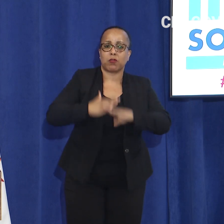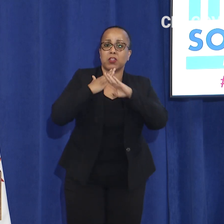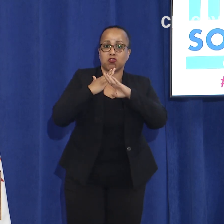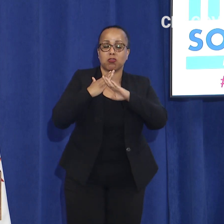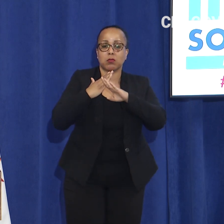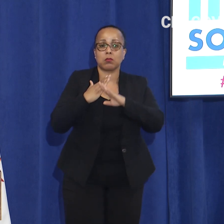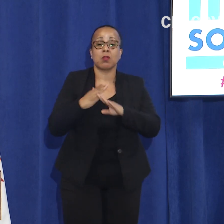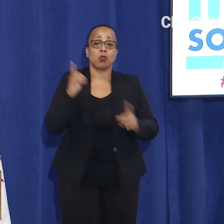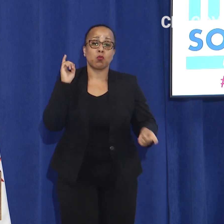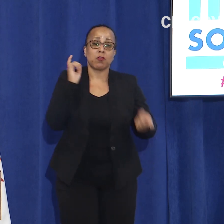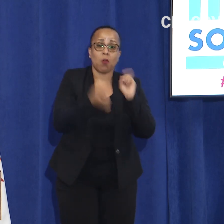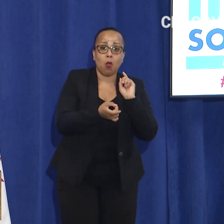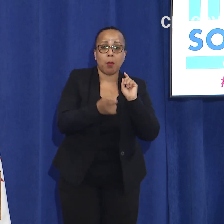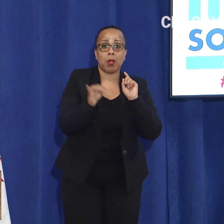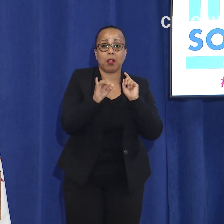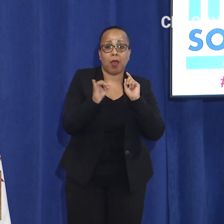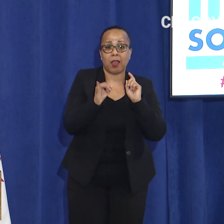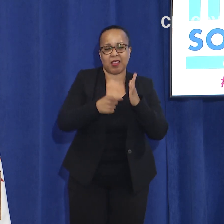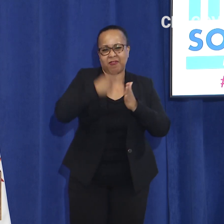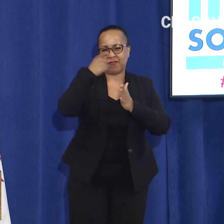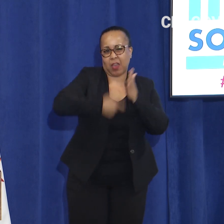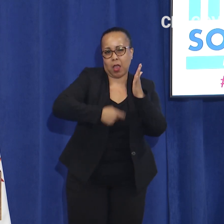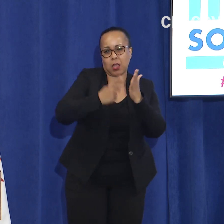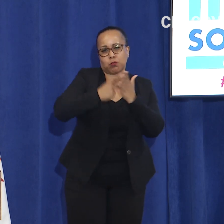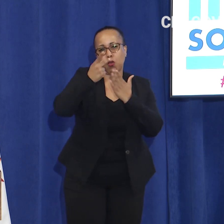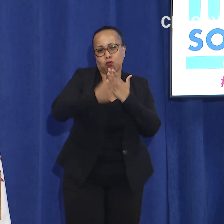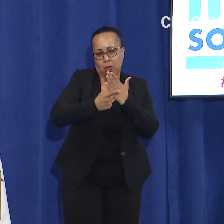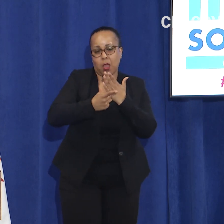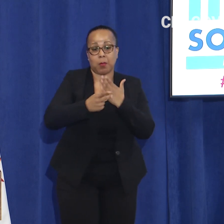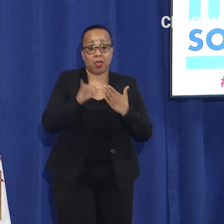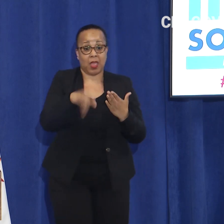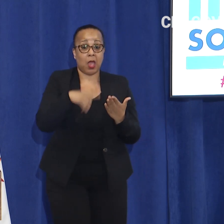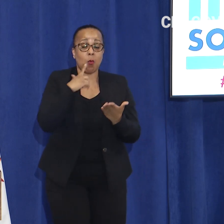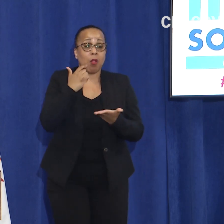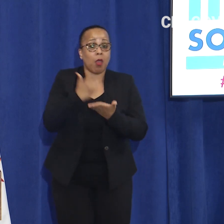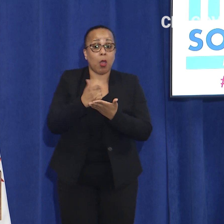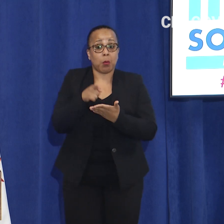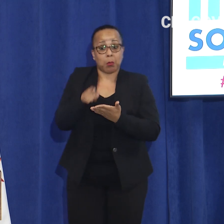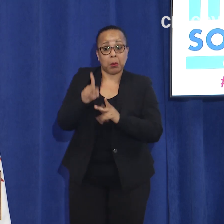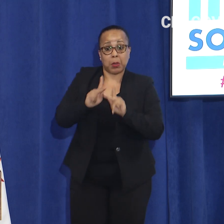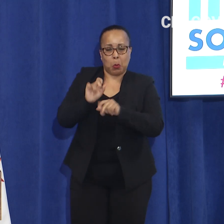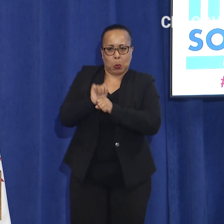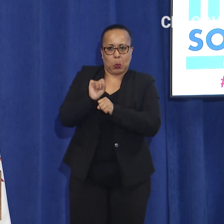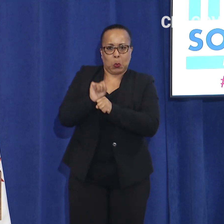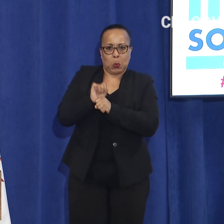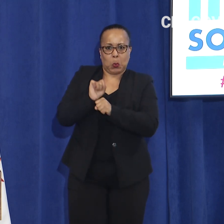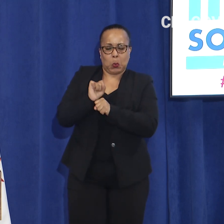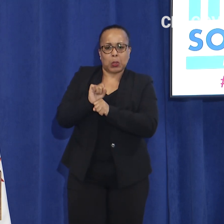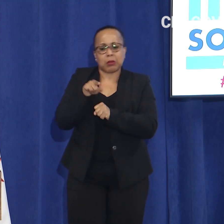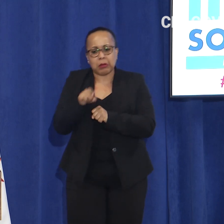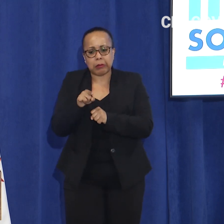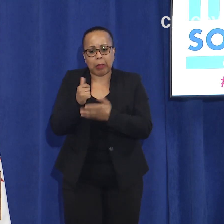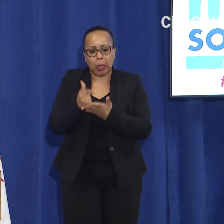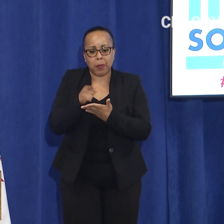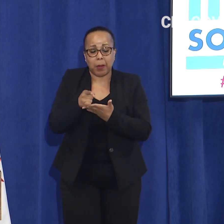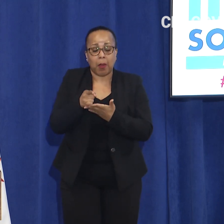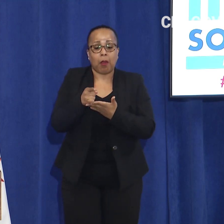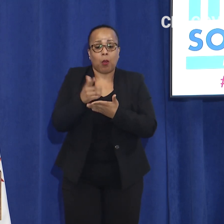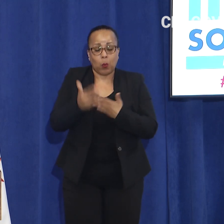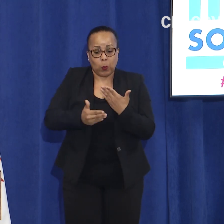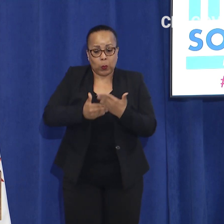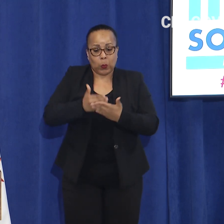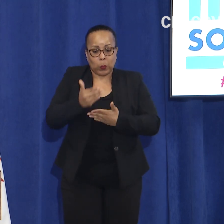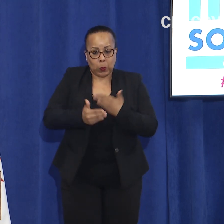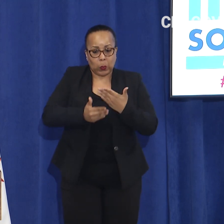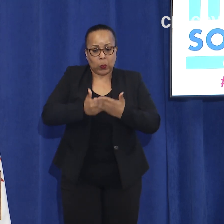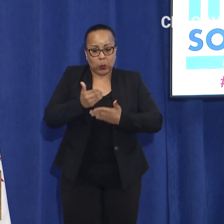through reforms like our fines and fees program designed to help working families and individuals just get a